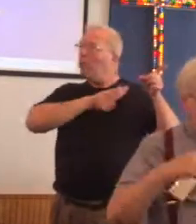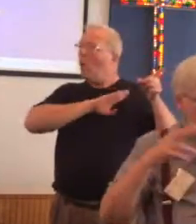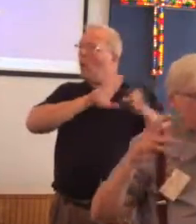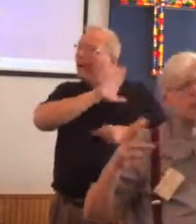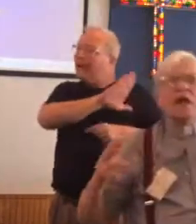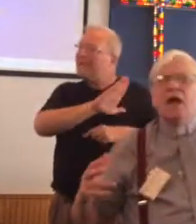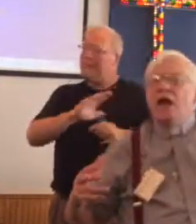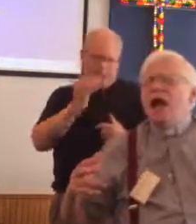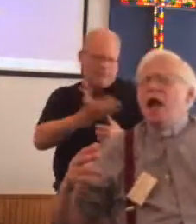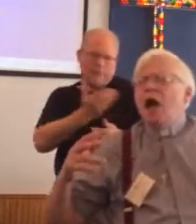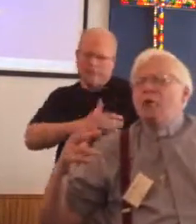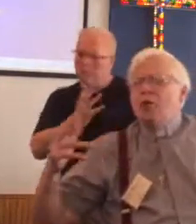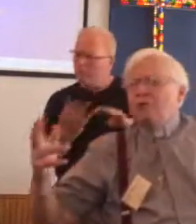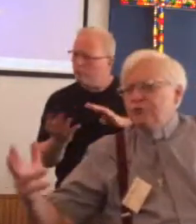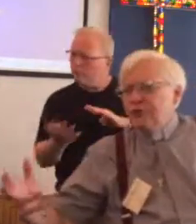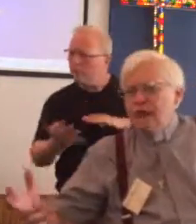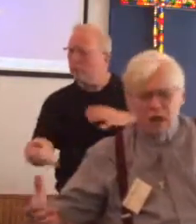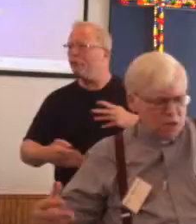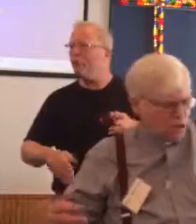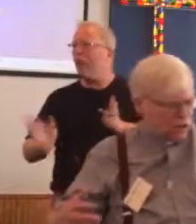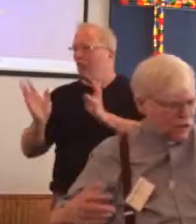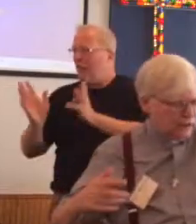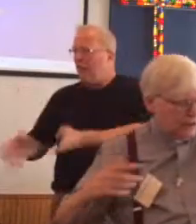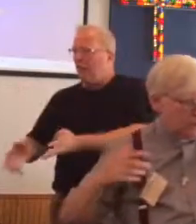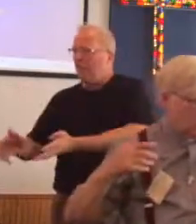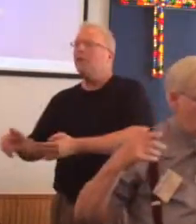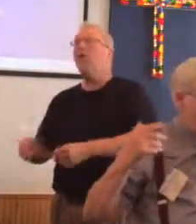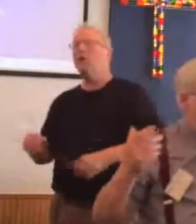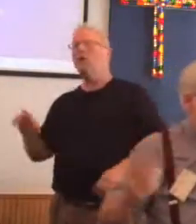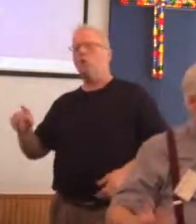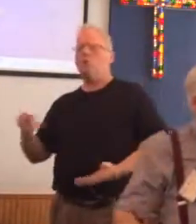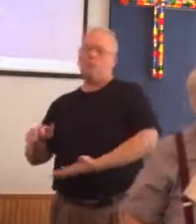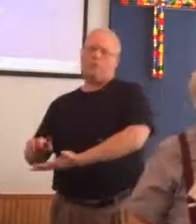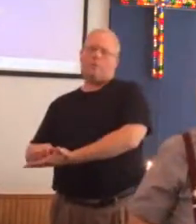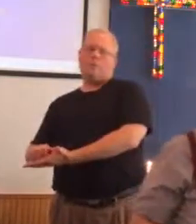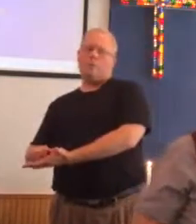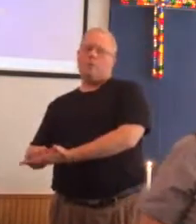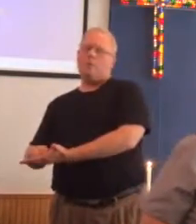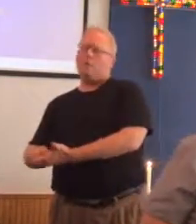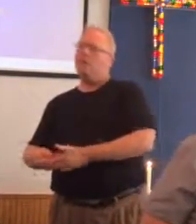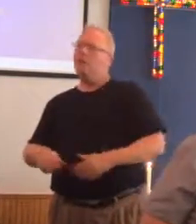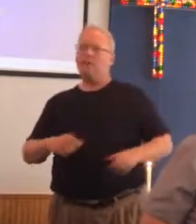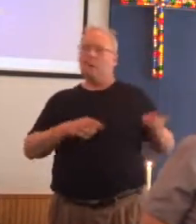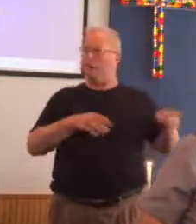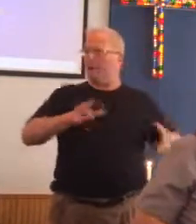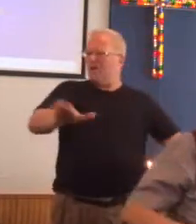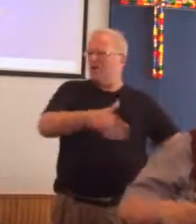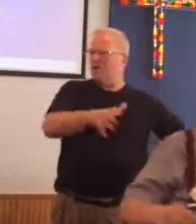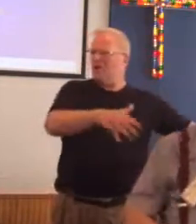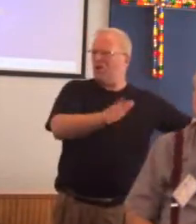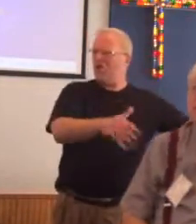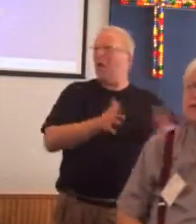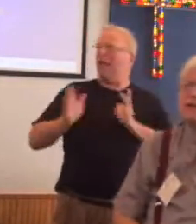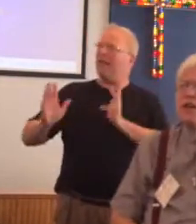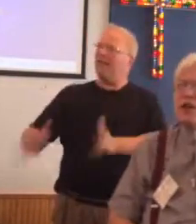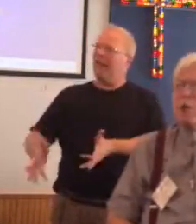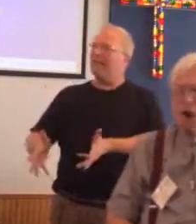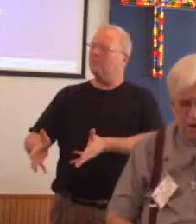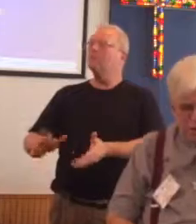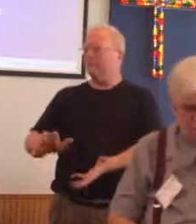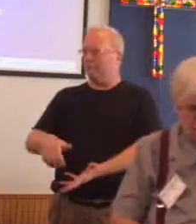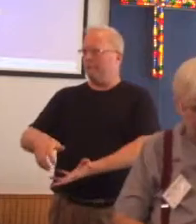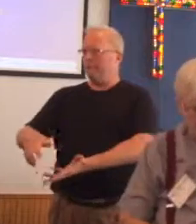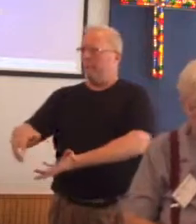and he said to her, Ruth, you can glean all you want. And you can even